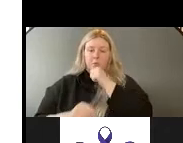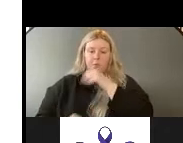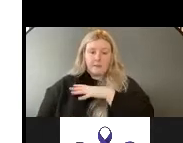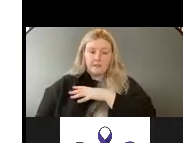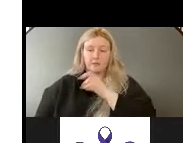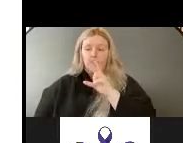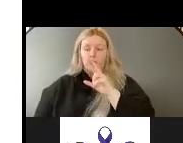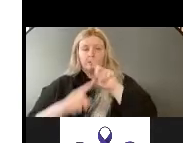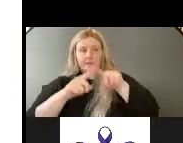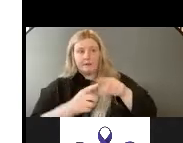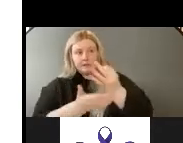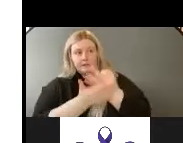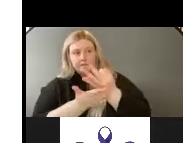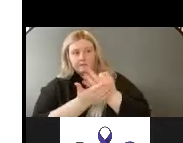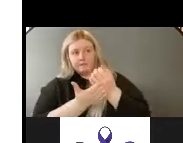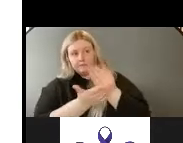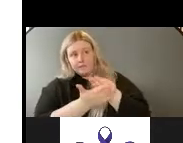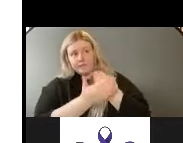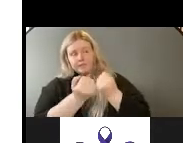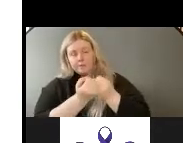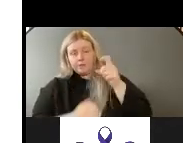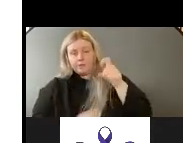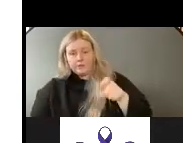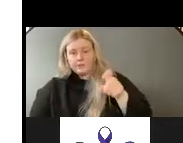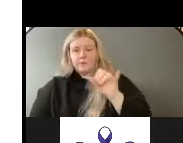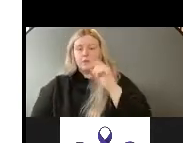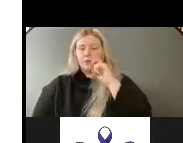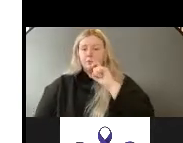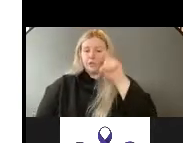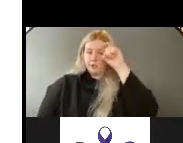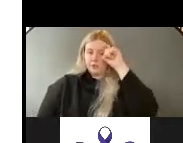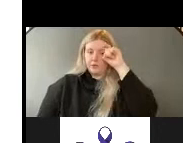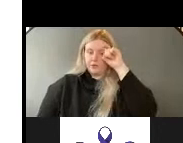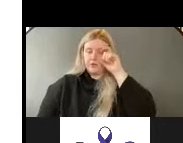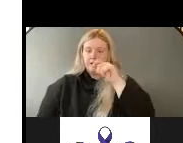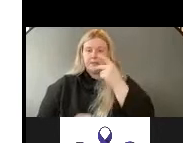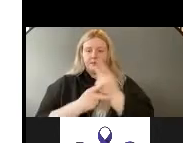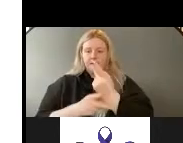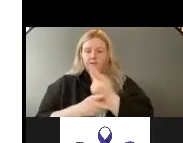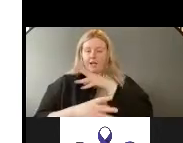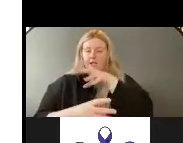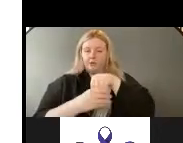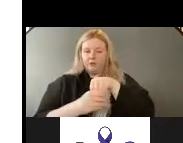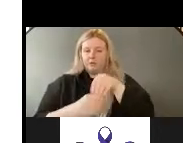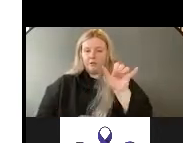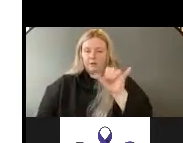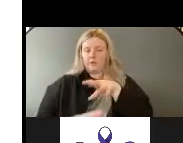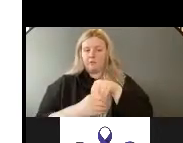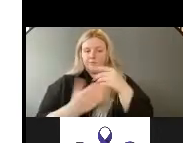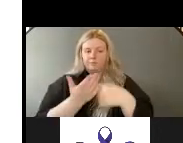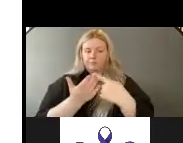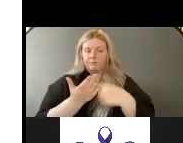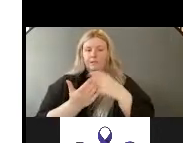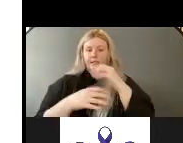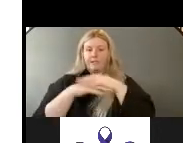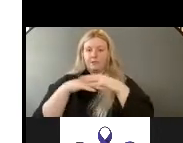strong gender-based analysis that needs to be laid. That needs to be included in this, and an intersectional analysis